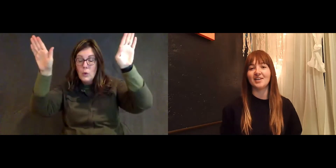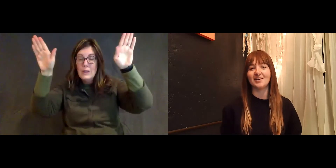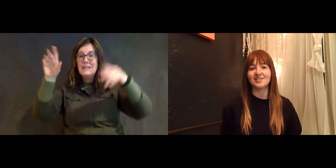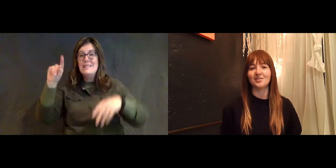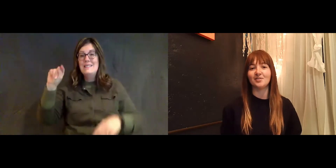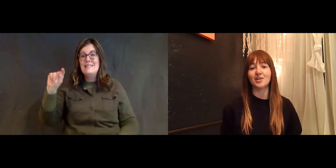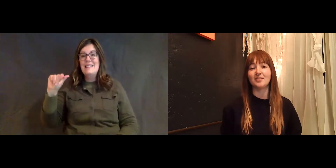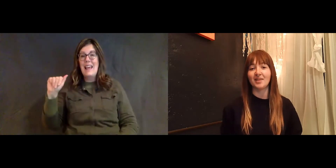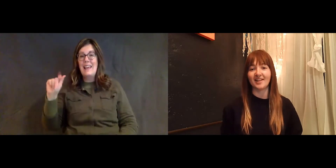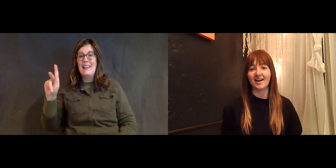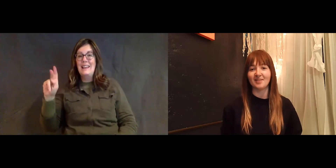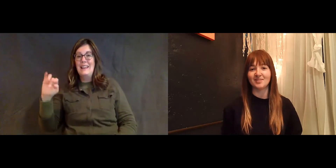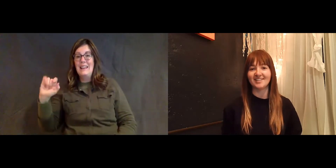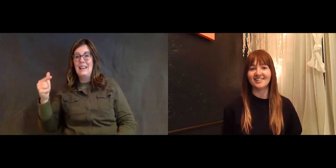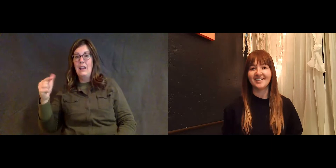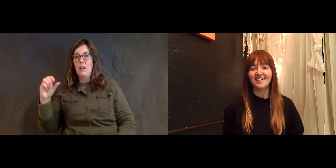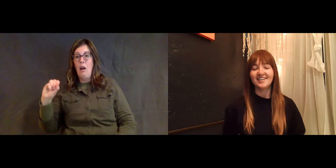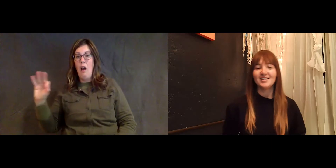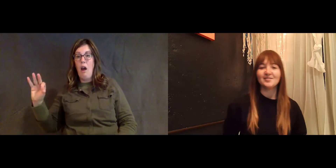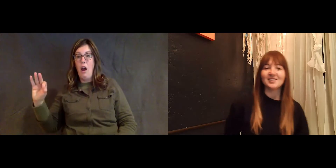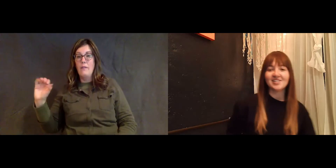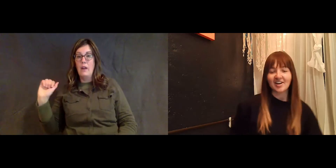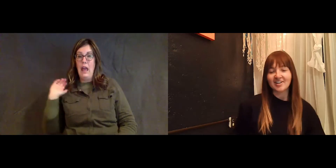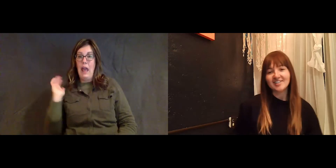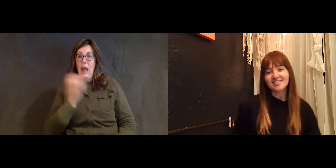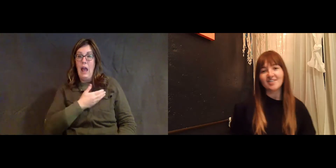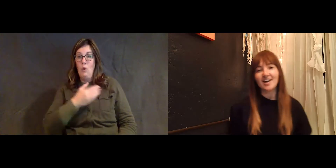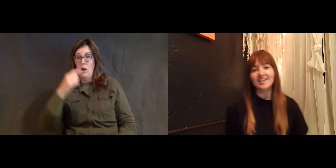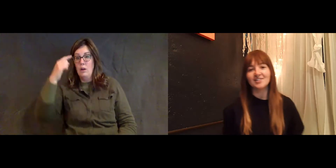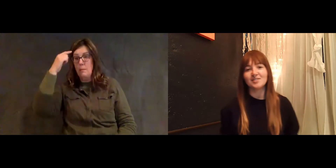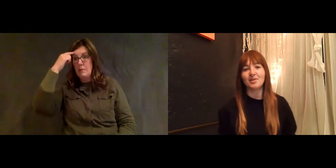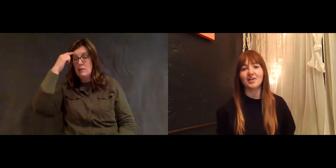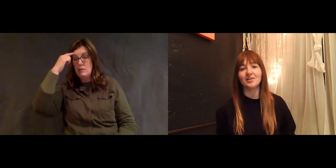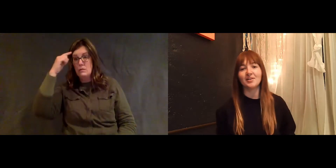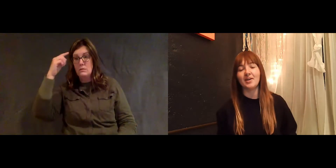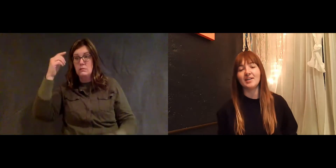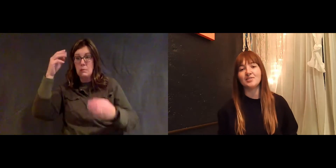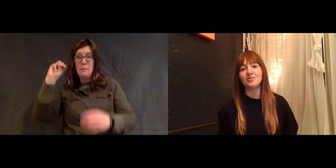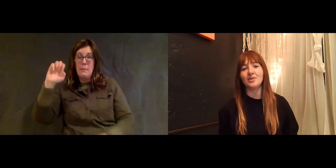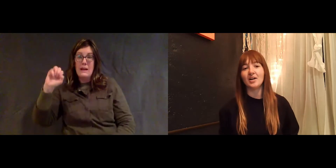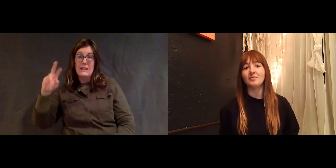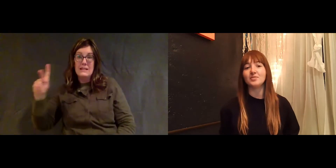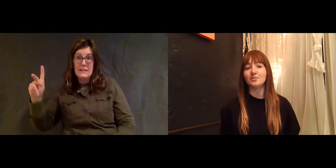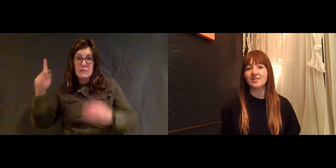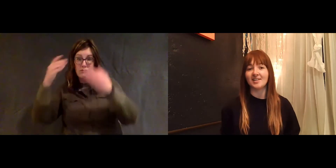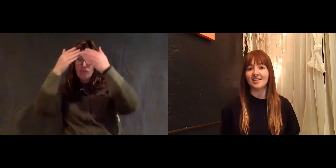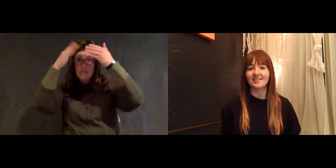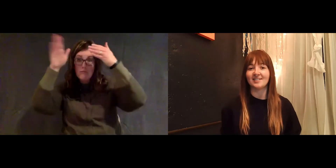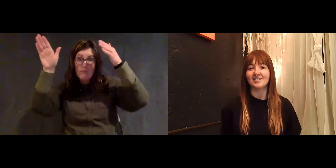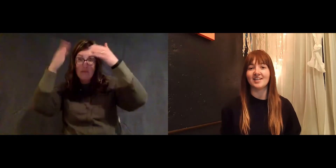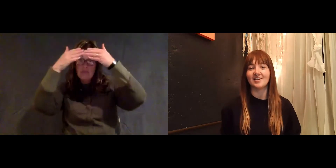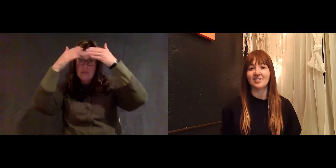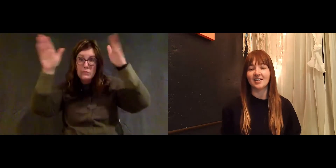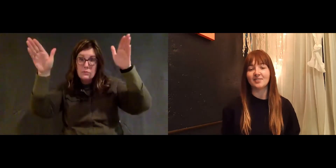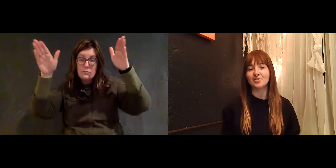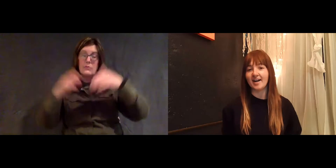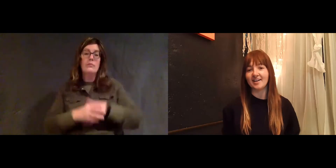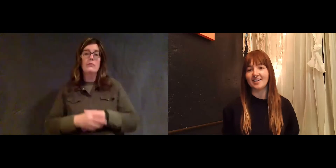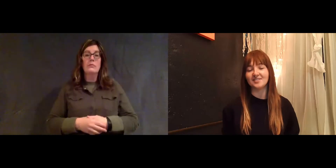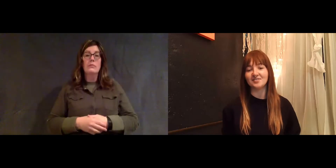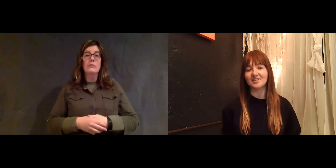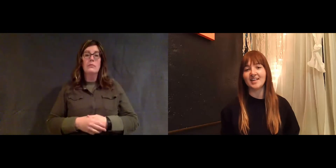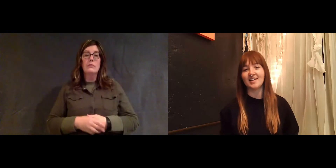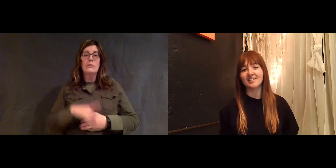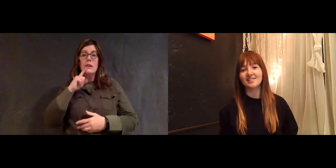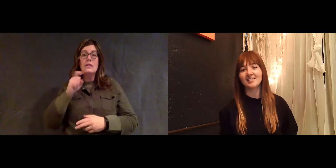some things to try to make that happen. For starters, go ahead and just make your way to a comfortable seat. This can look like a variety